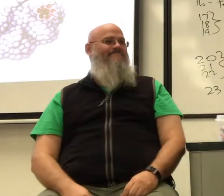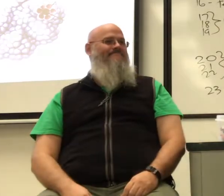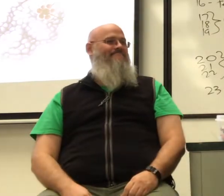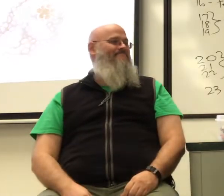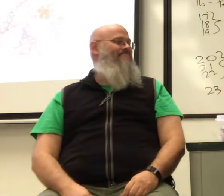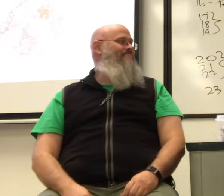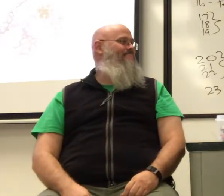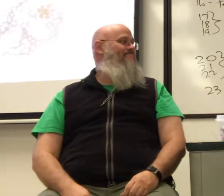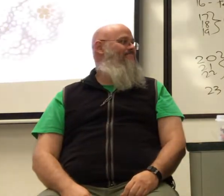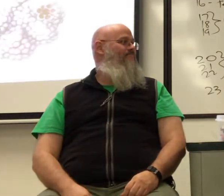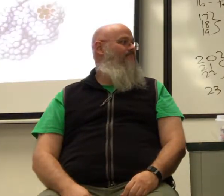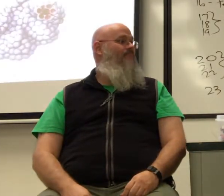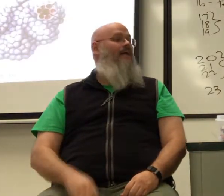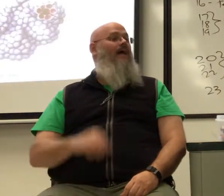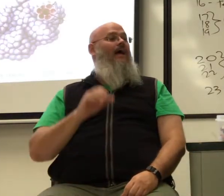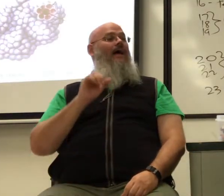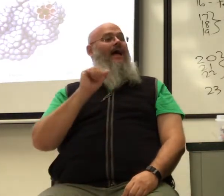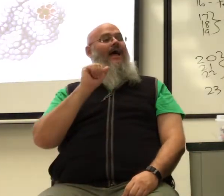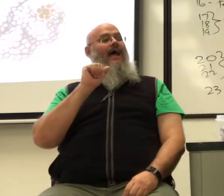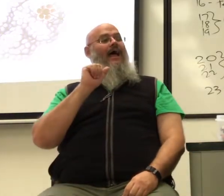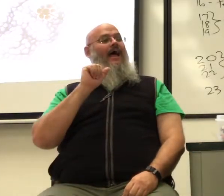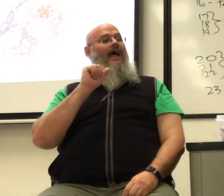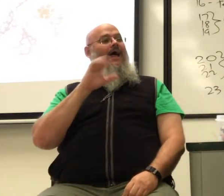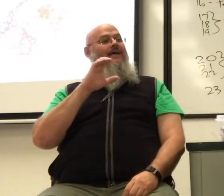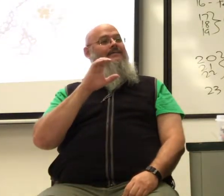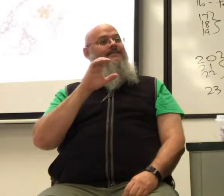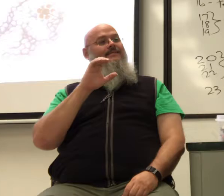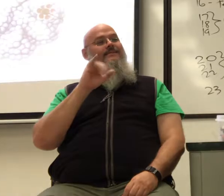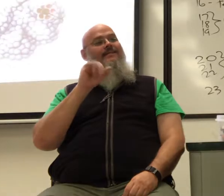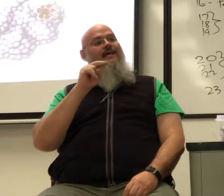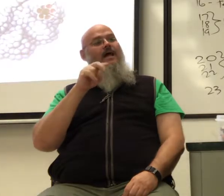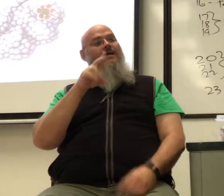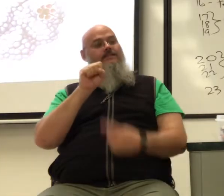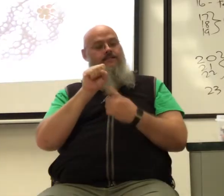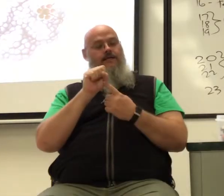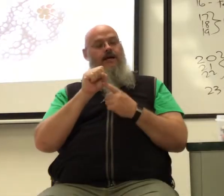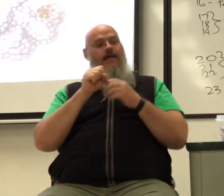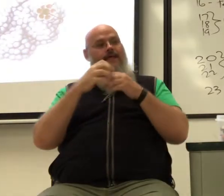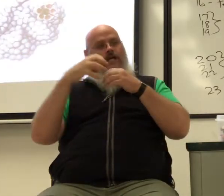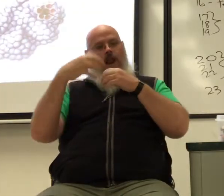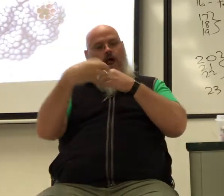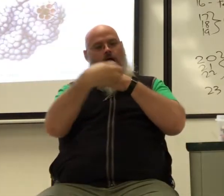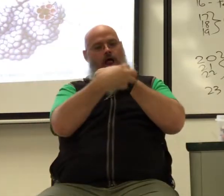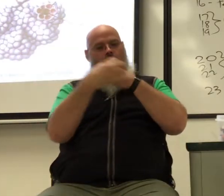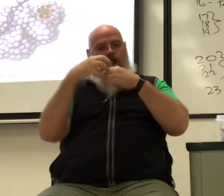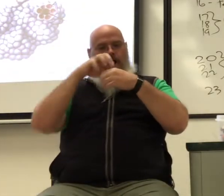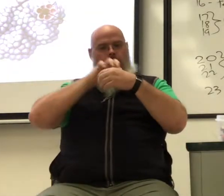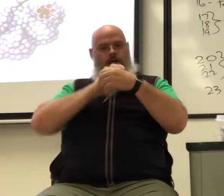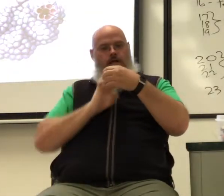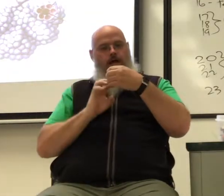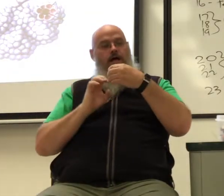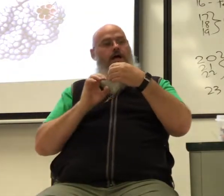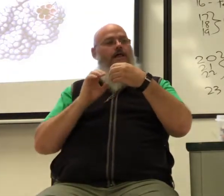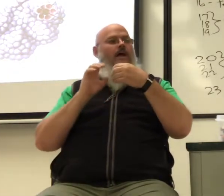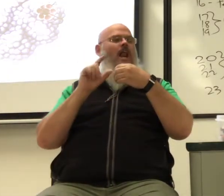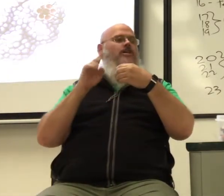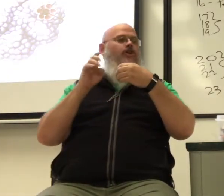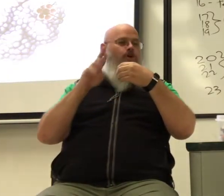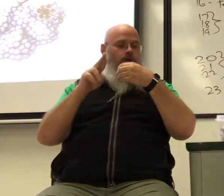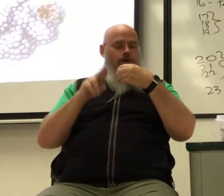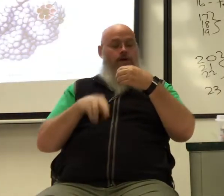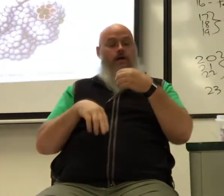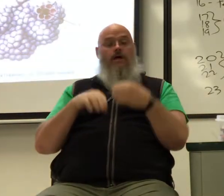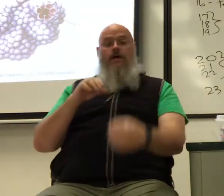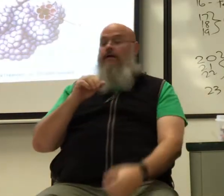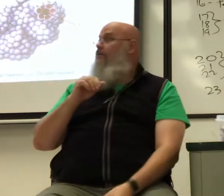Acinus, many clusters of grapes, alveolar sac, one cluster of grapes, alveolus, one grape, one alveolar